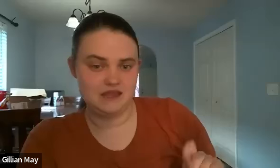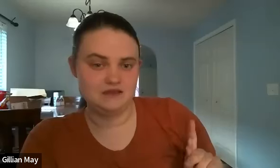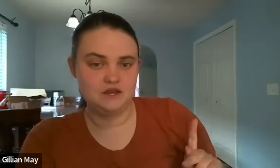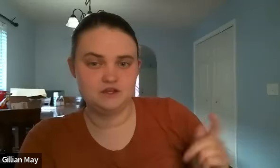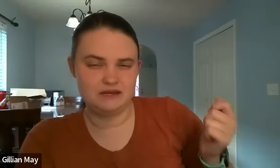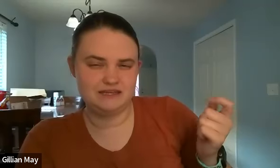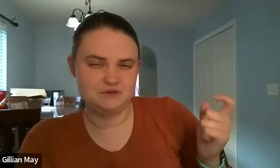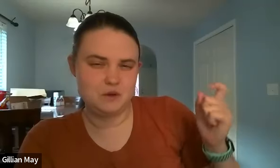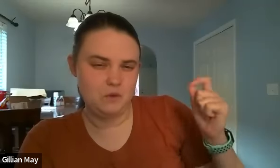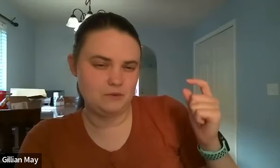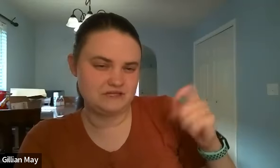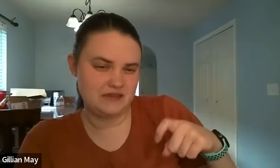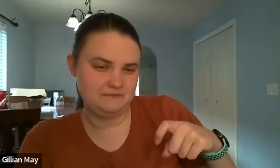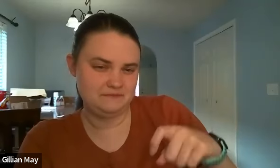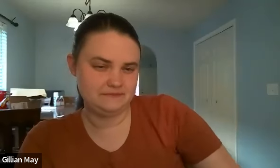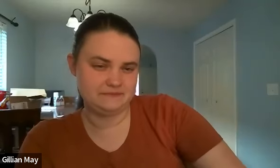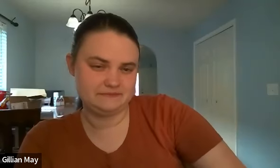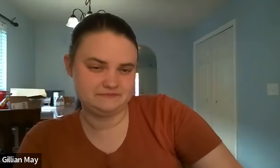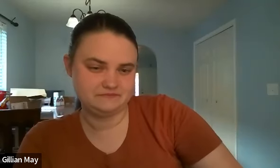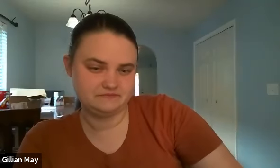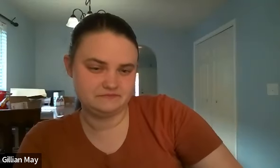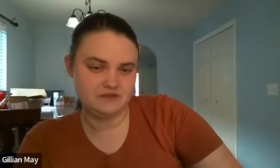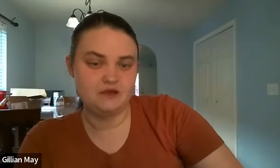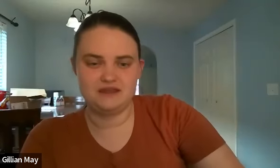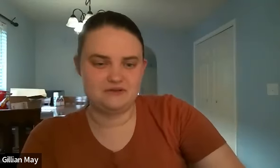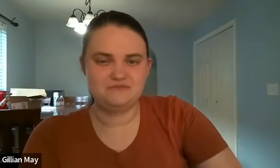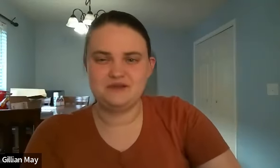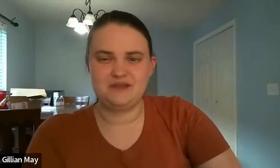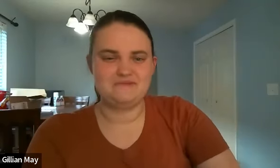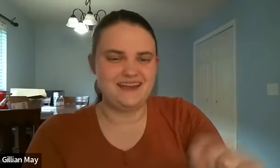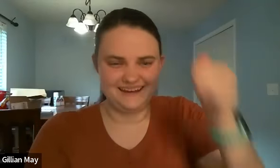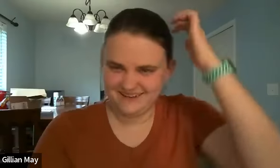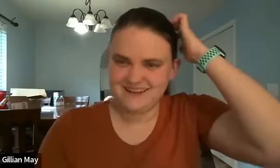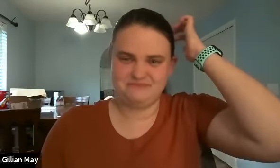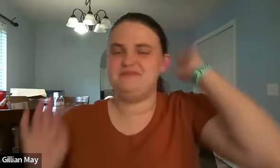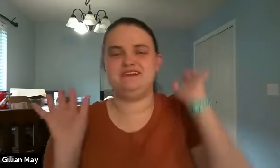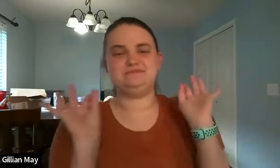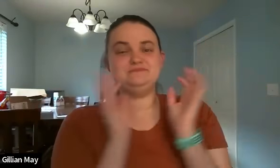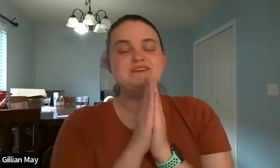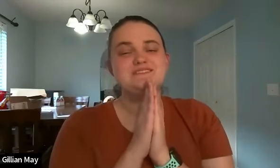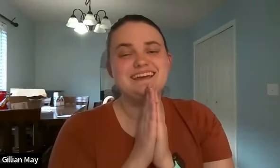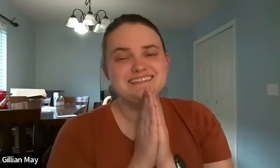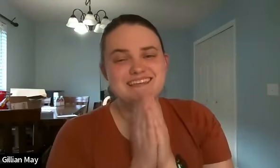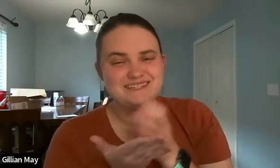Okay. Do I need to do it one more time? Okay. No, there we go. Got it. All right. Perfect. So yes, it was